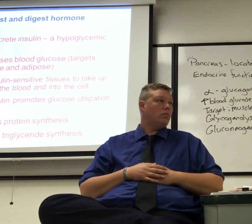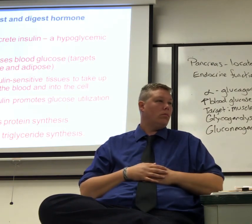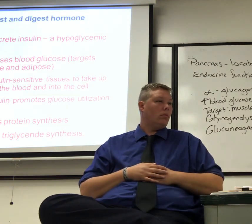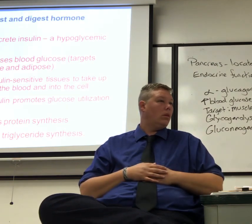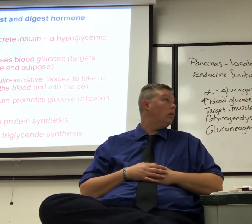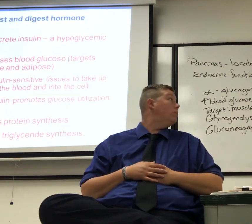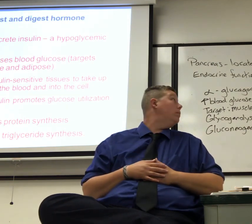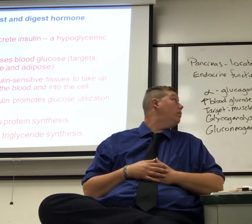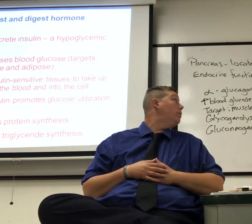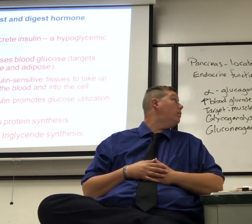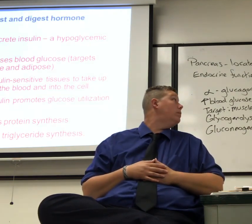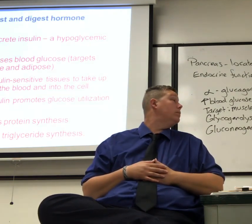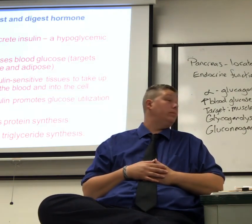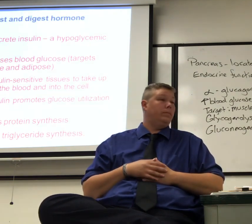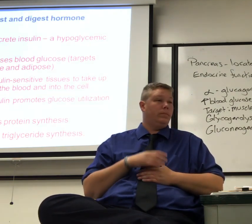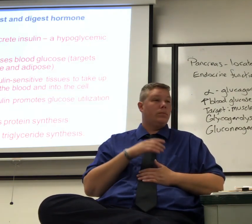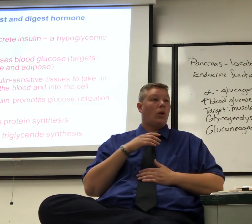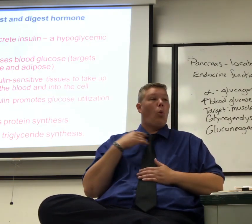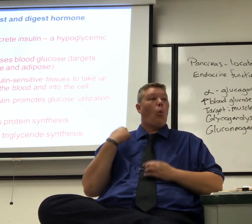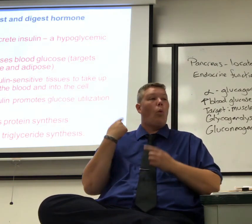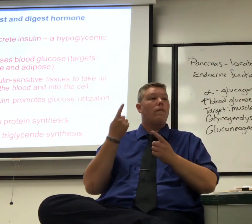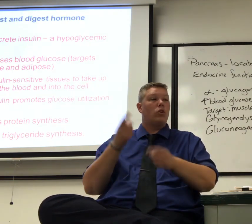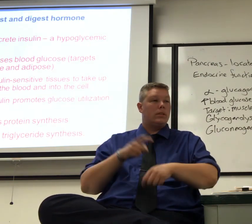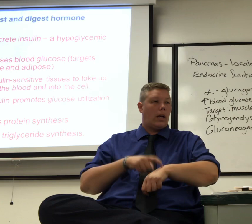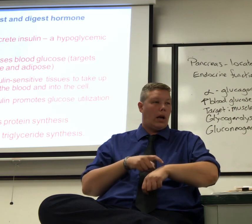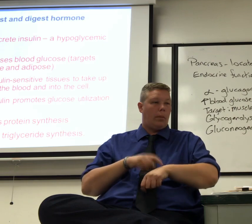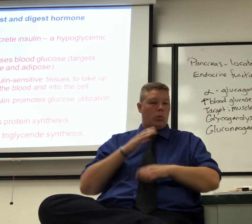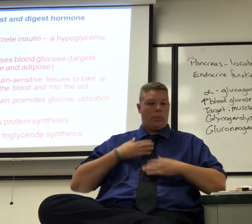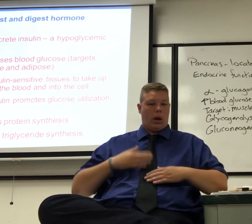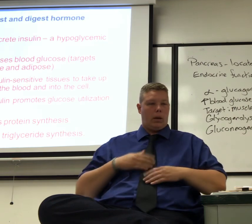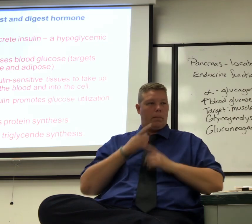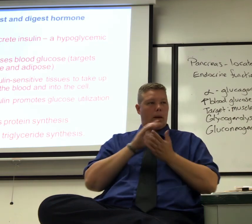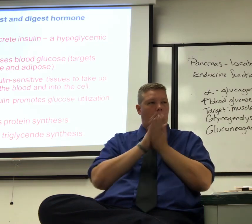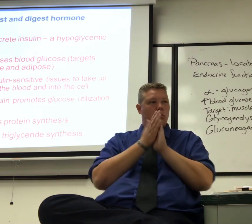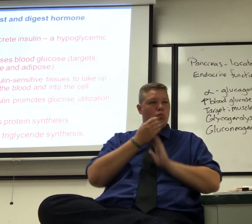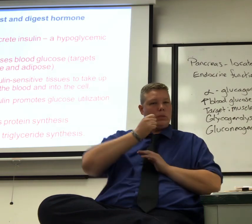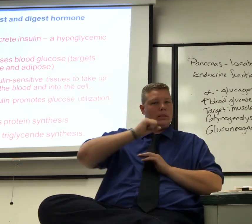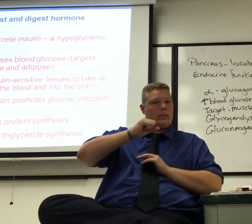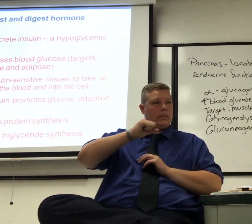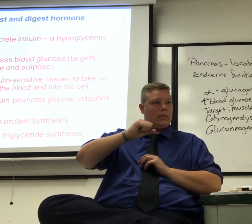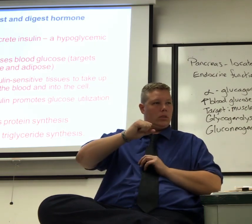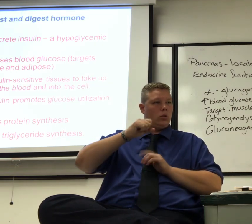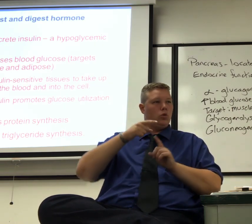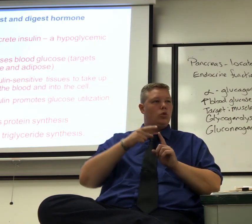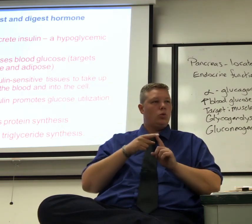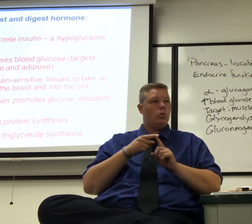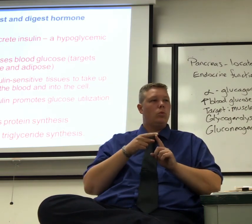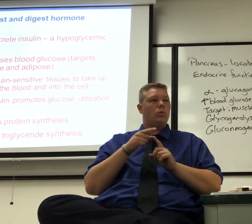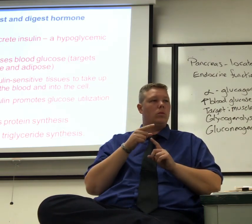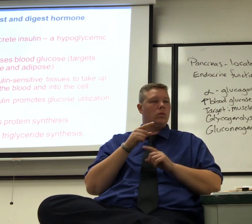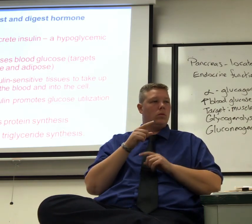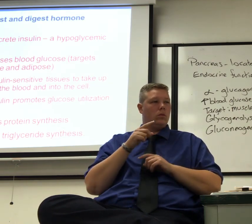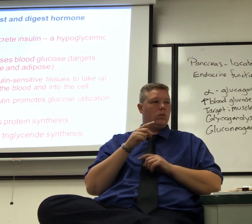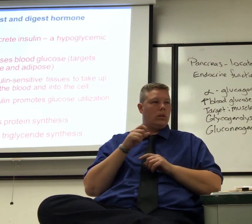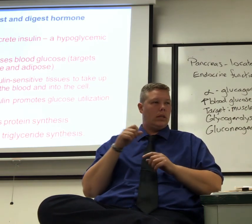Insulin is there, but it's not working. Over time, your body has become insulin